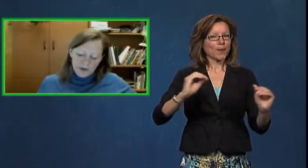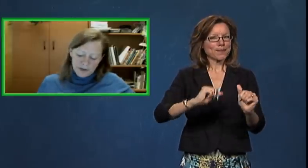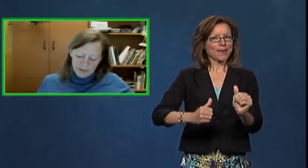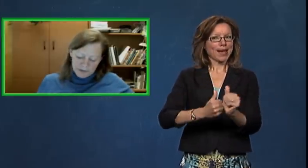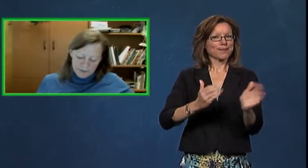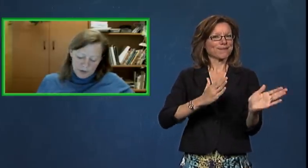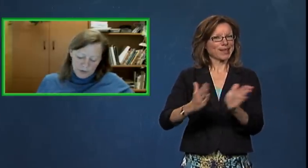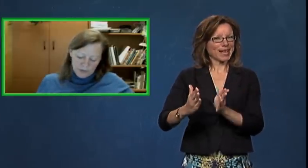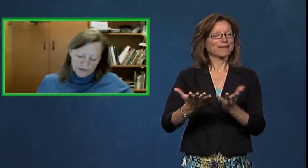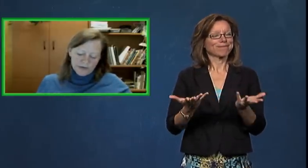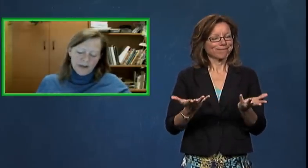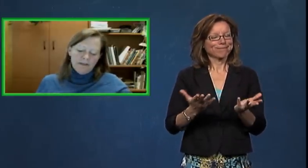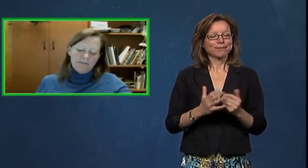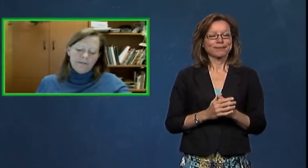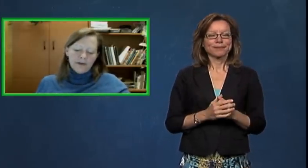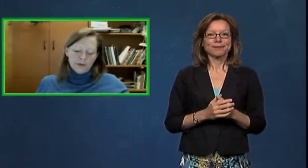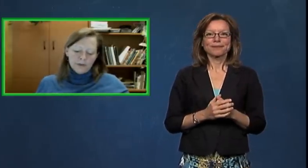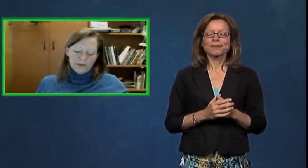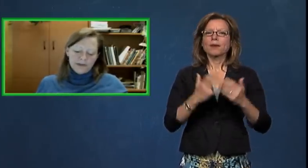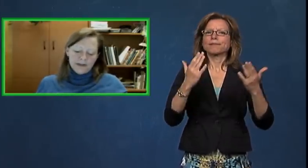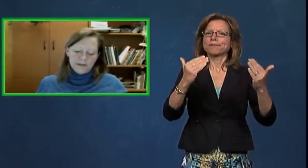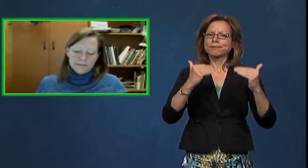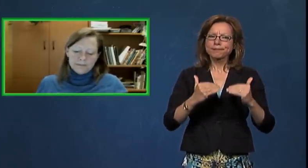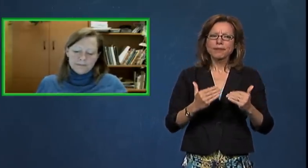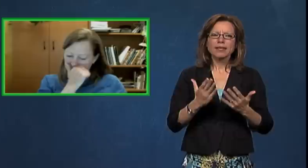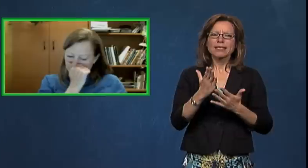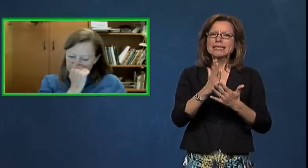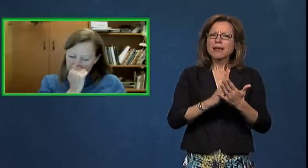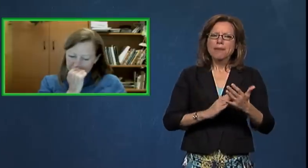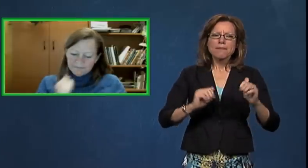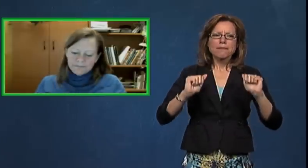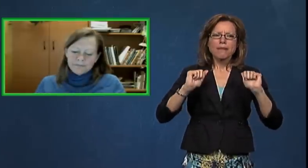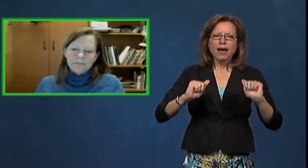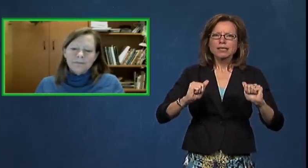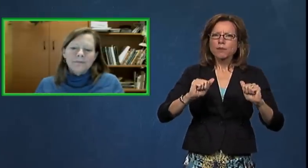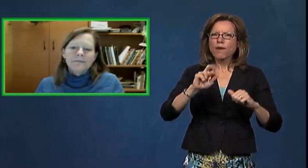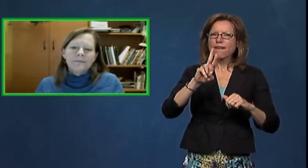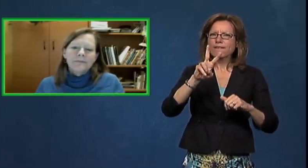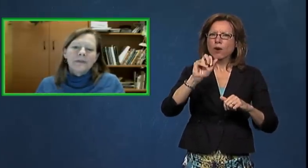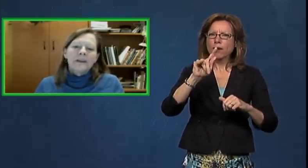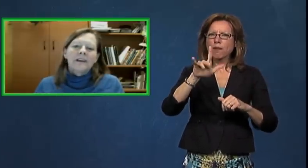Let's talk about some course variables now.